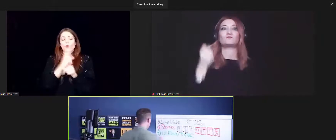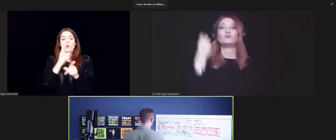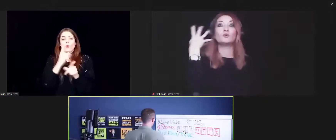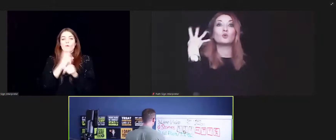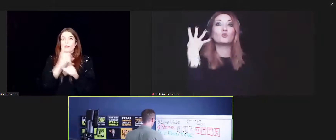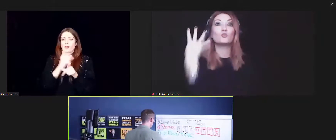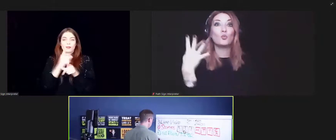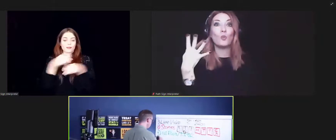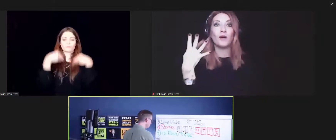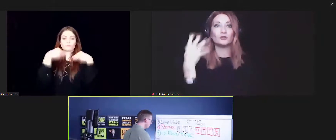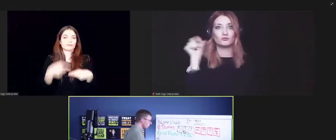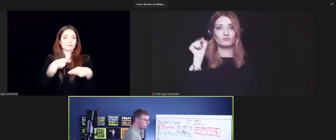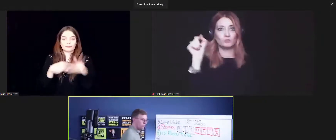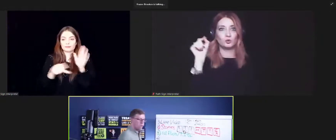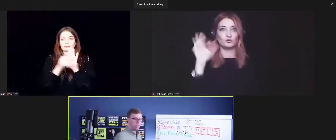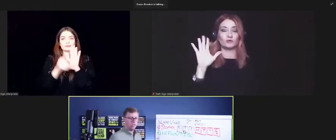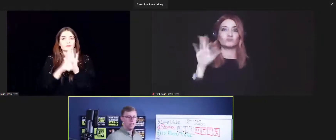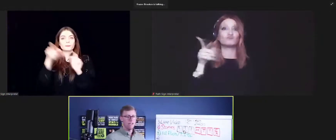recently,